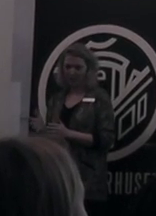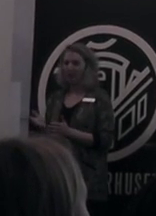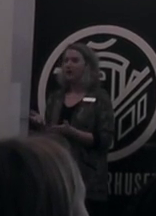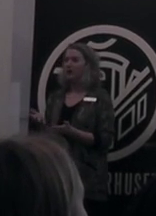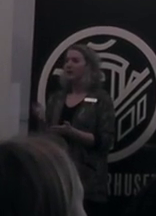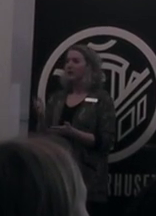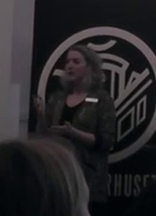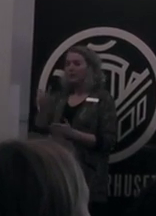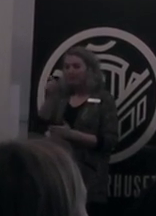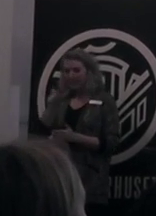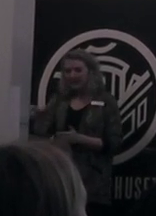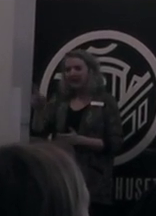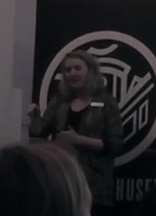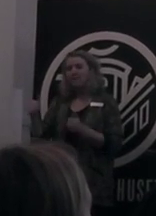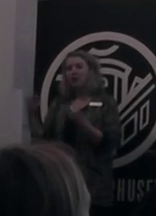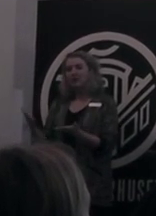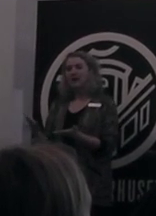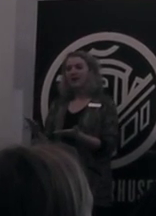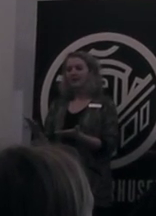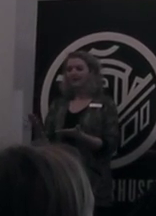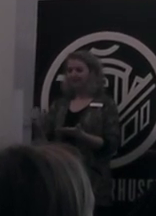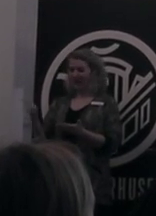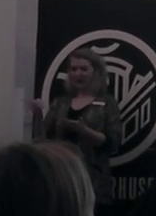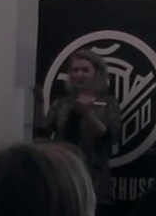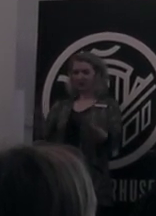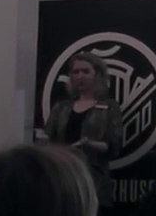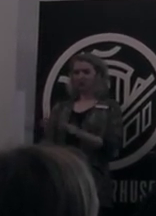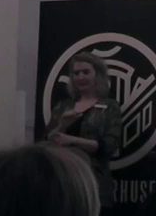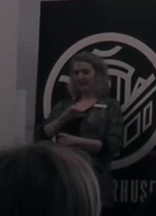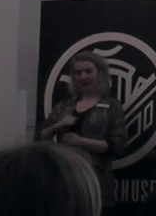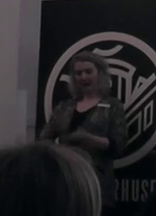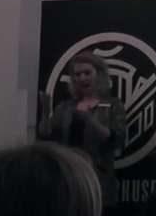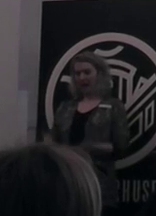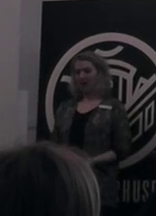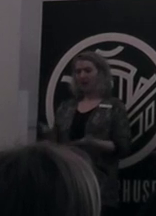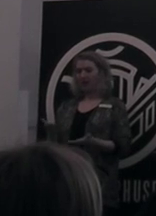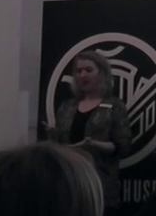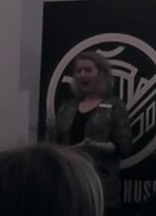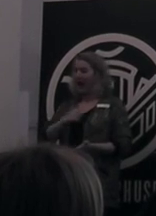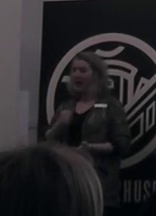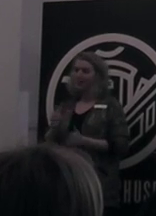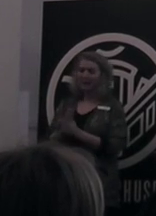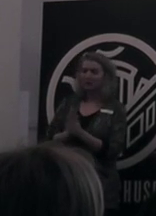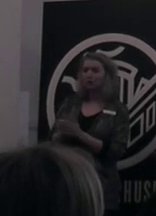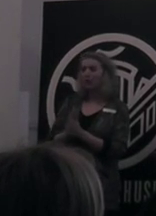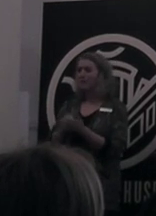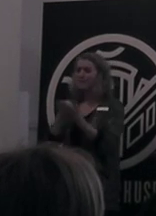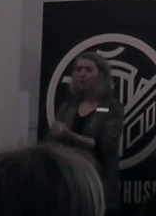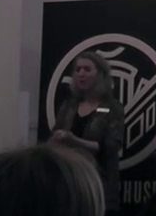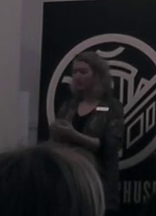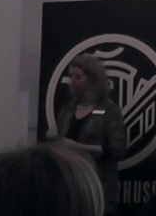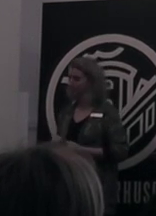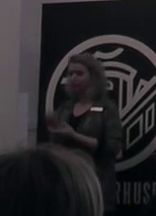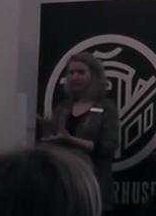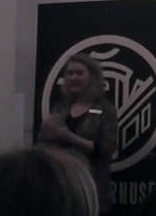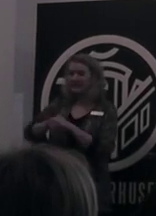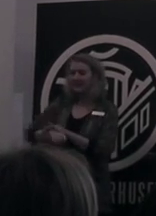people could be who they are and bring their own passion and purpose to the world because they're